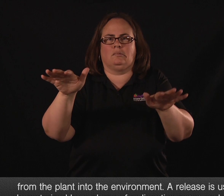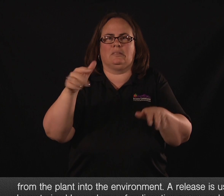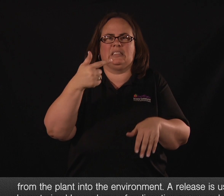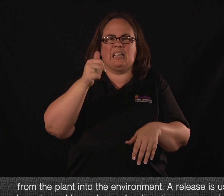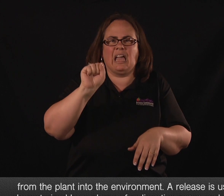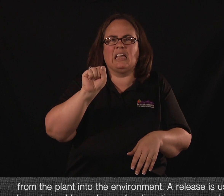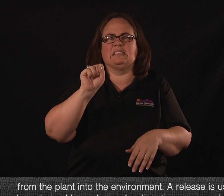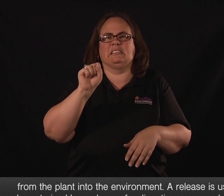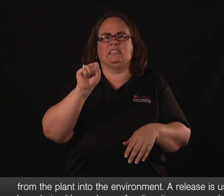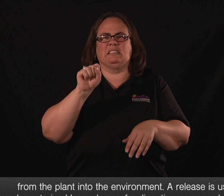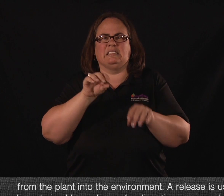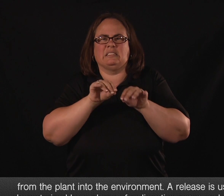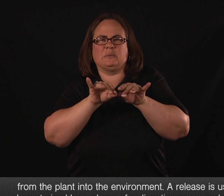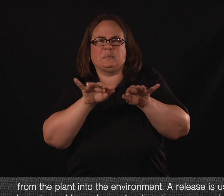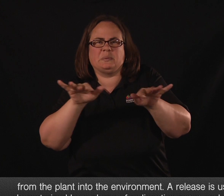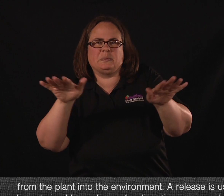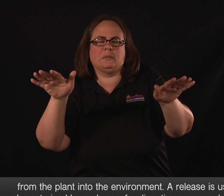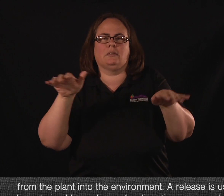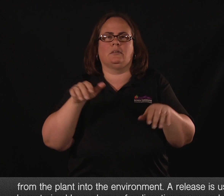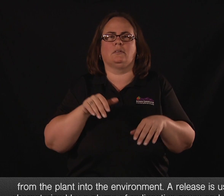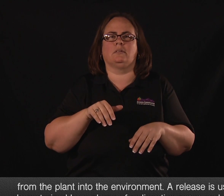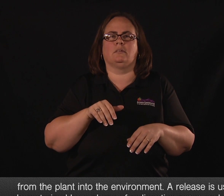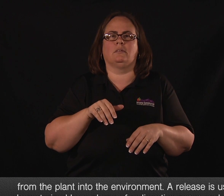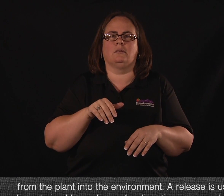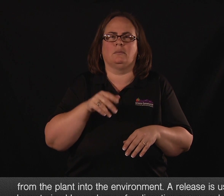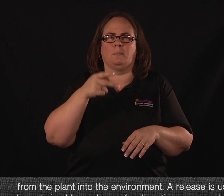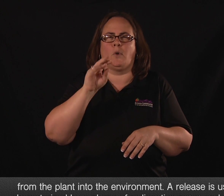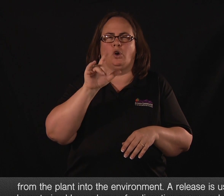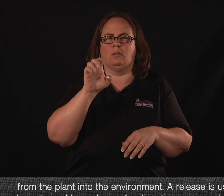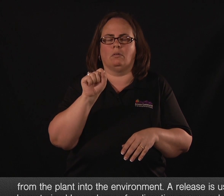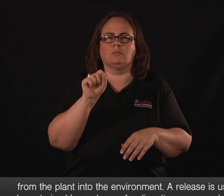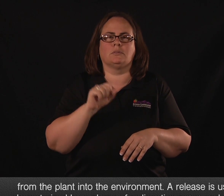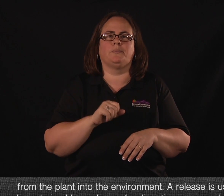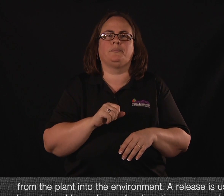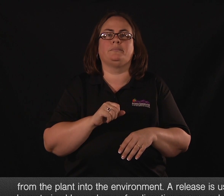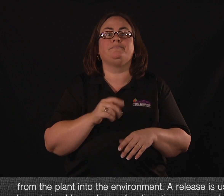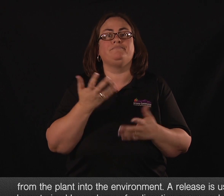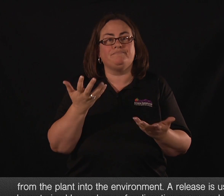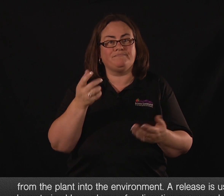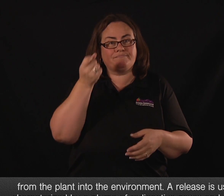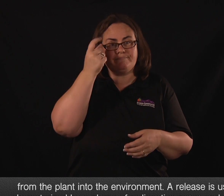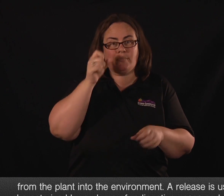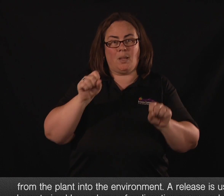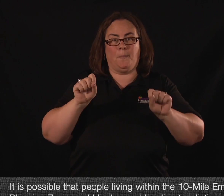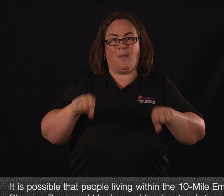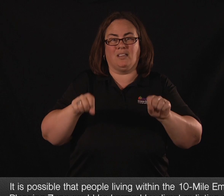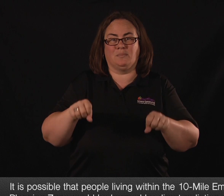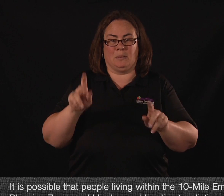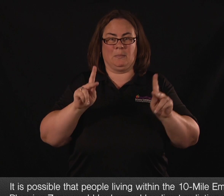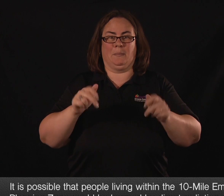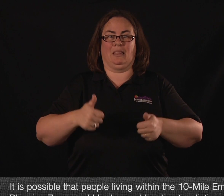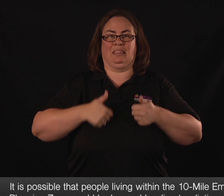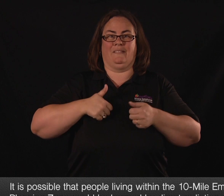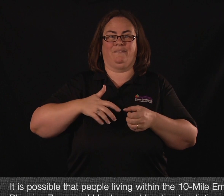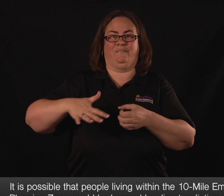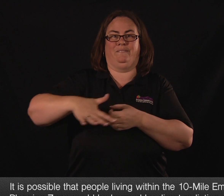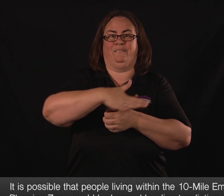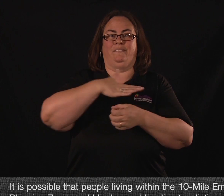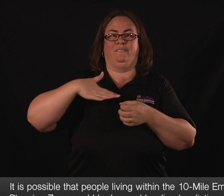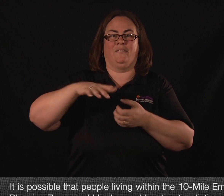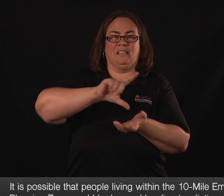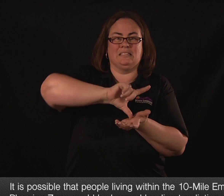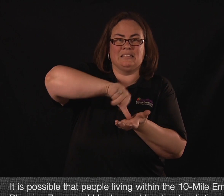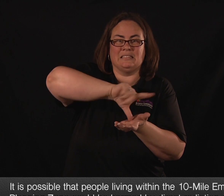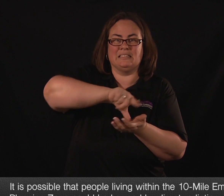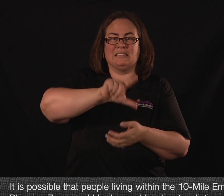A release is usually characterized by a plume of radioactive gases and particles. It is possible that people living